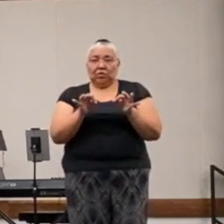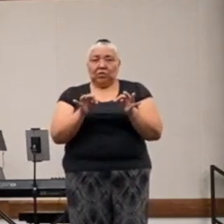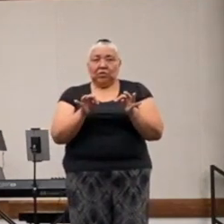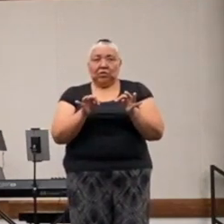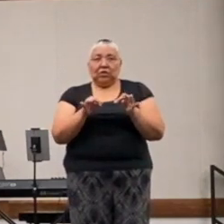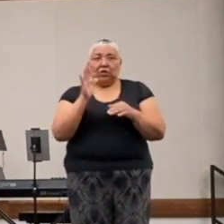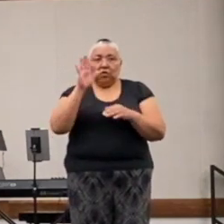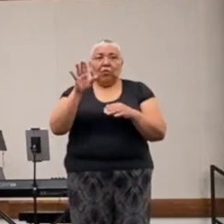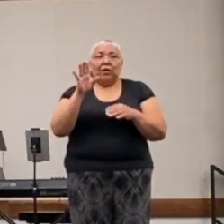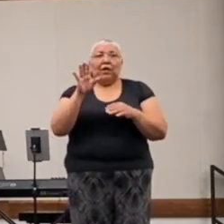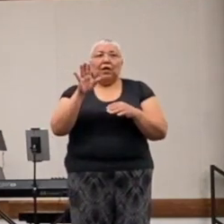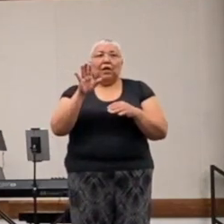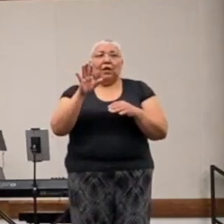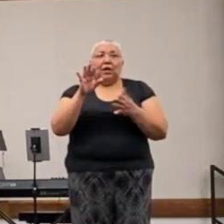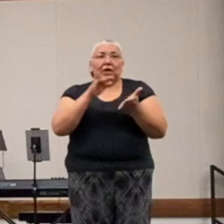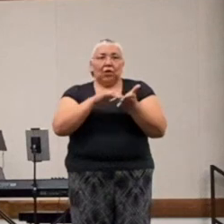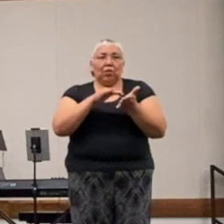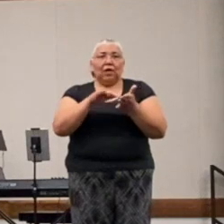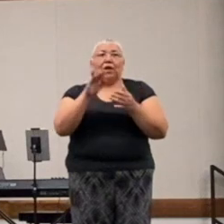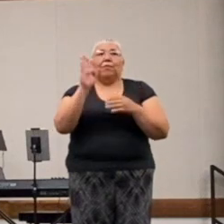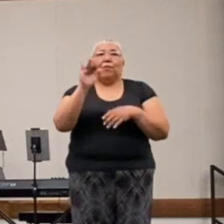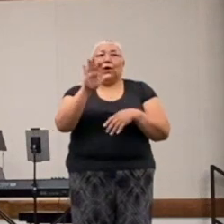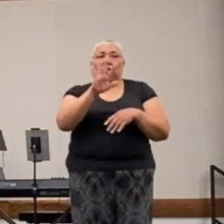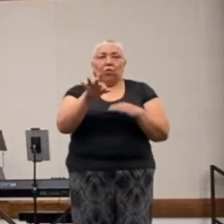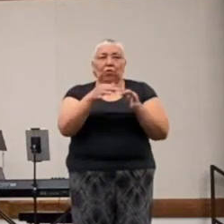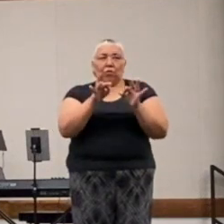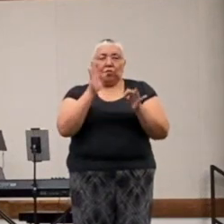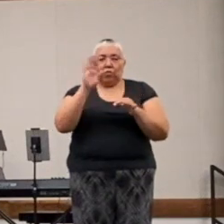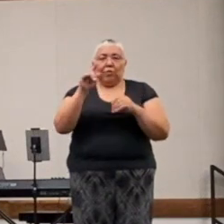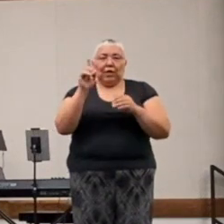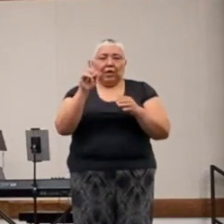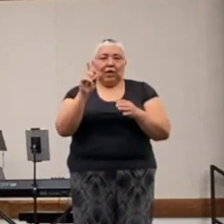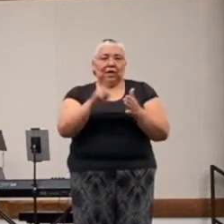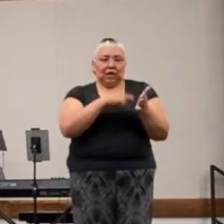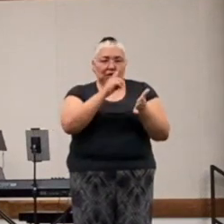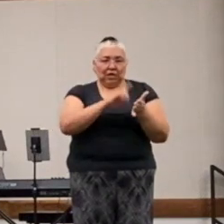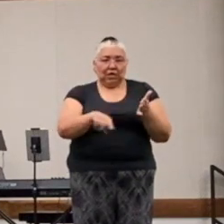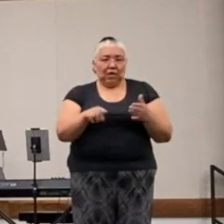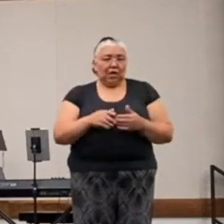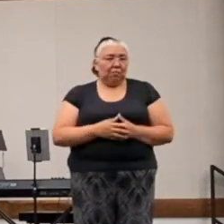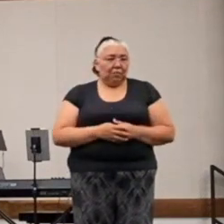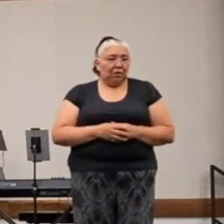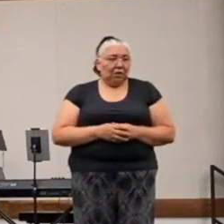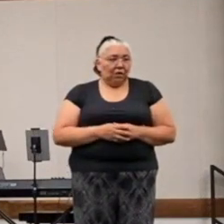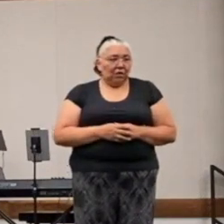For your words, you will be acquitted, and by your words, you will be condemned.